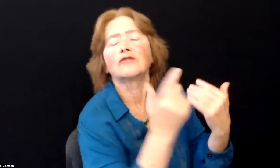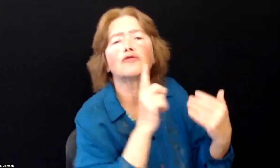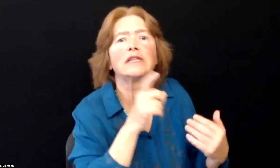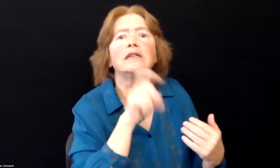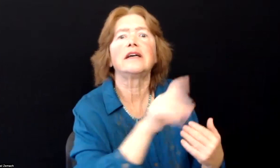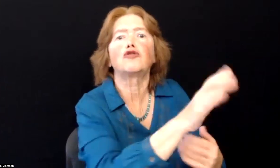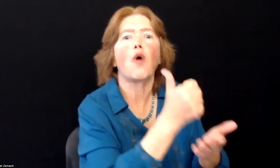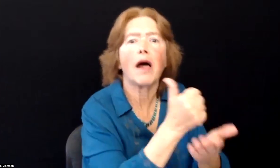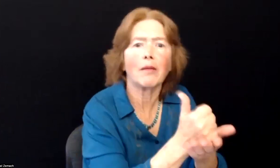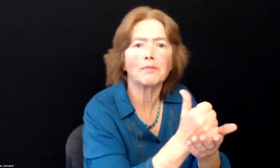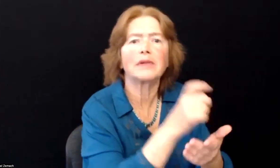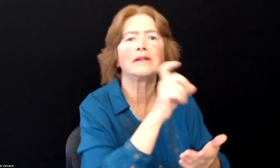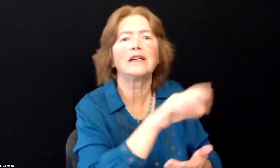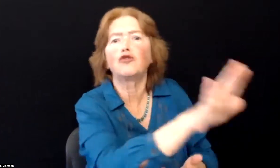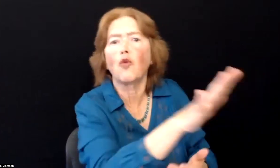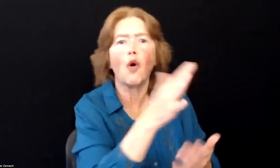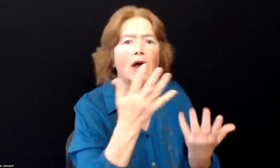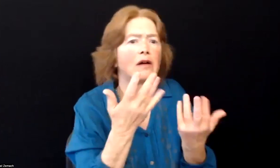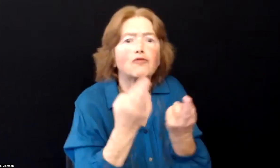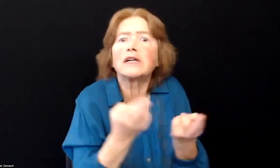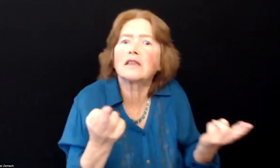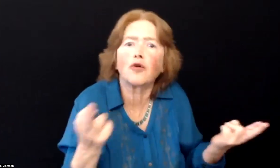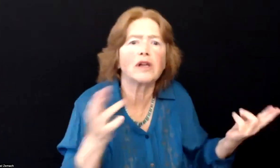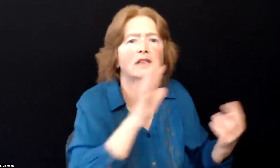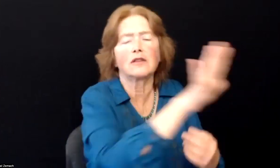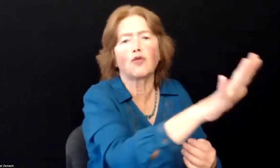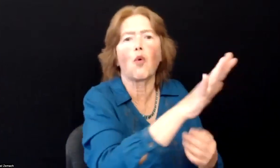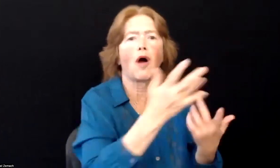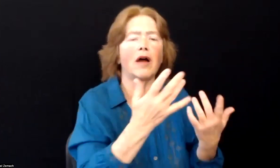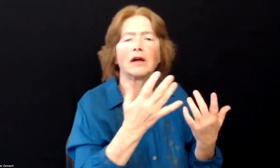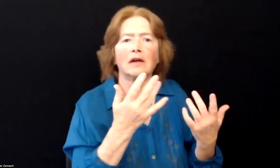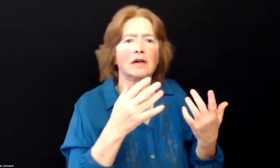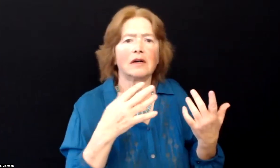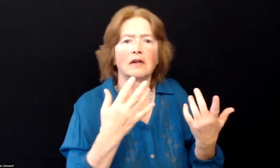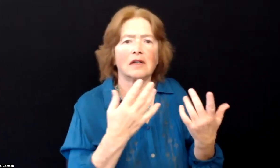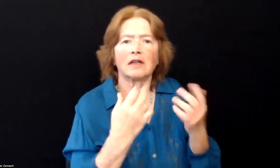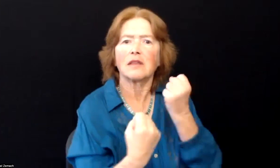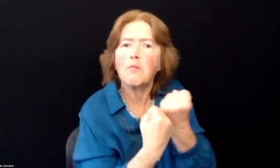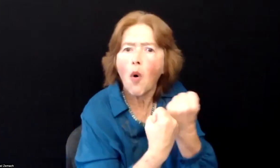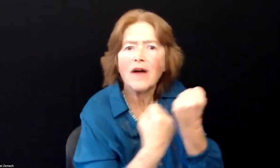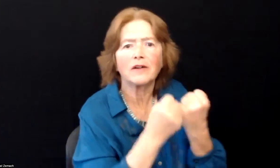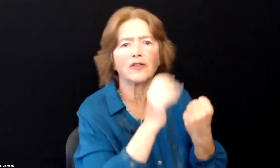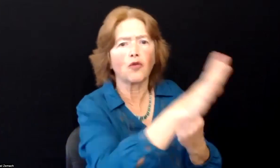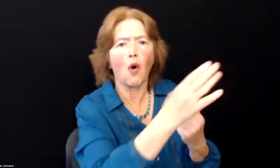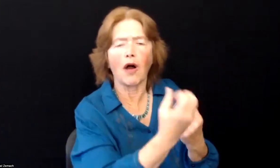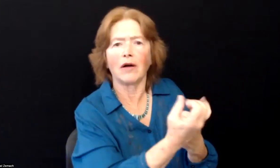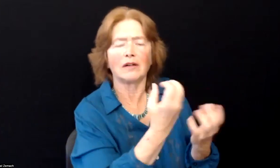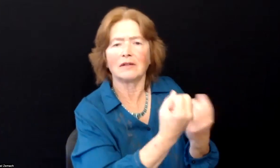help and resources. and support for your